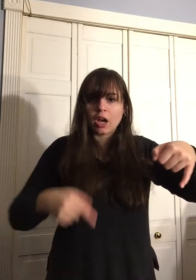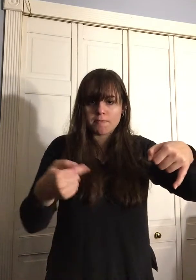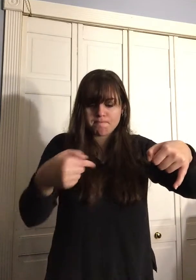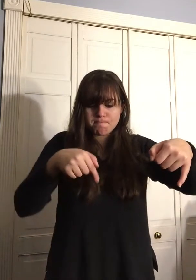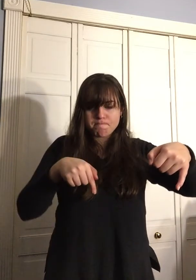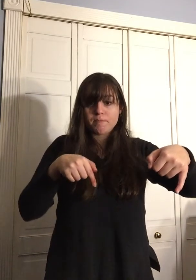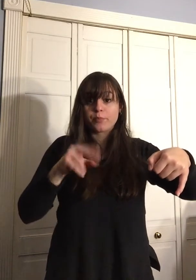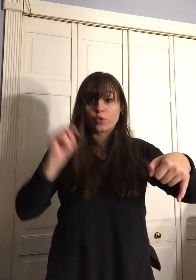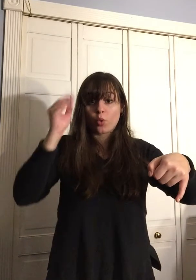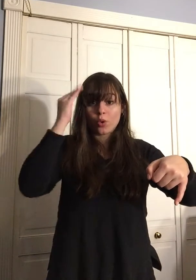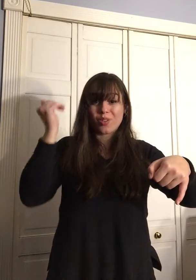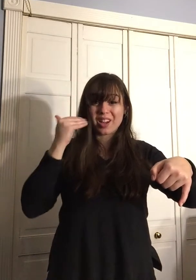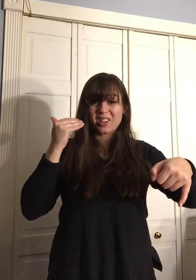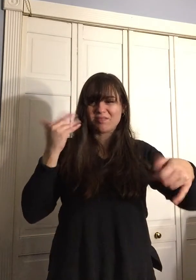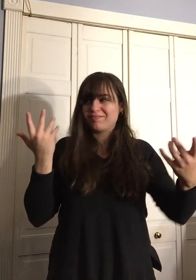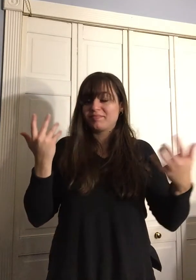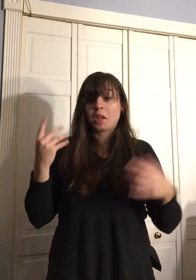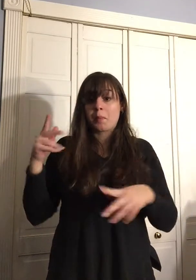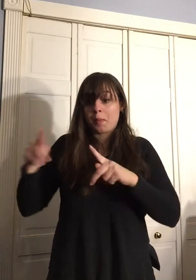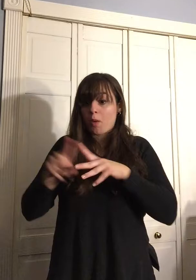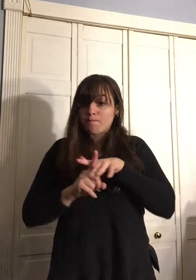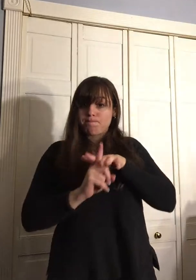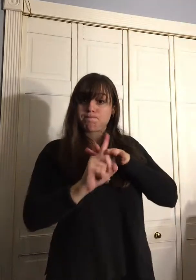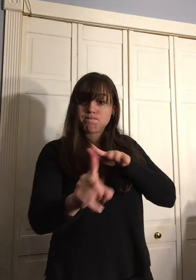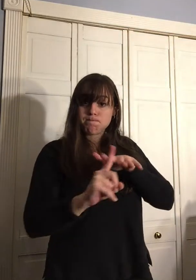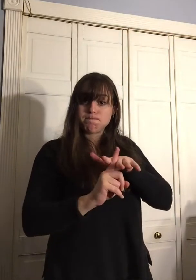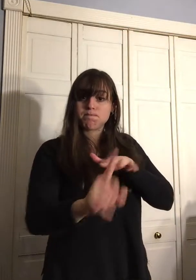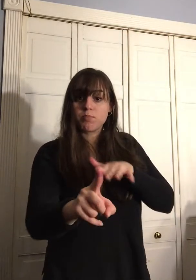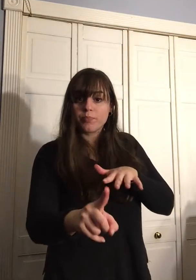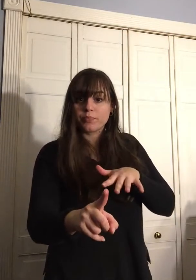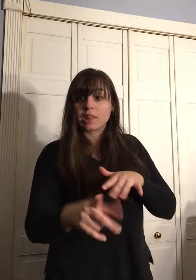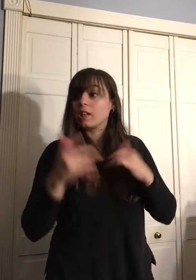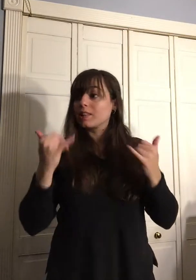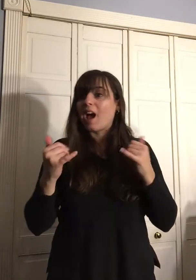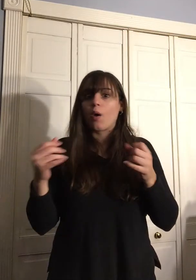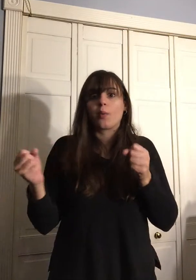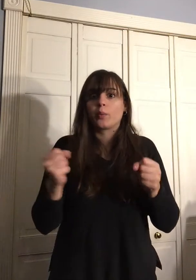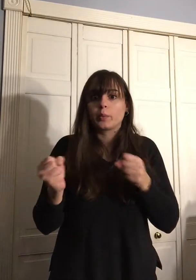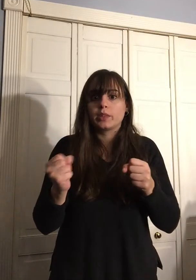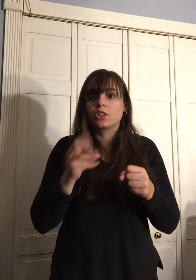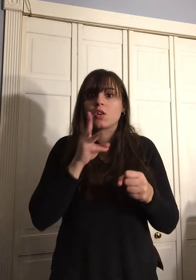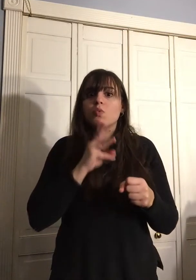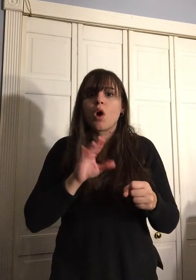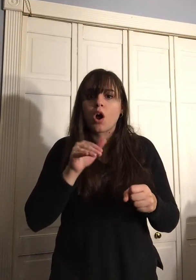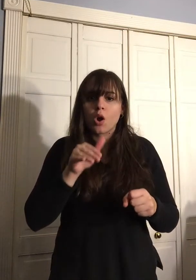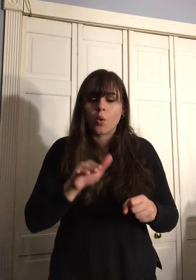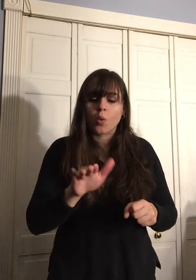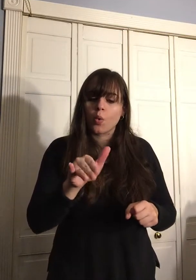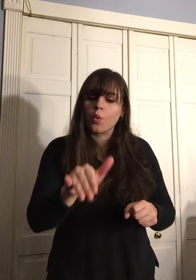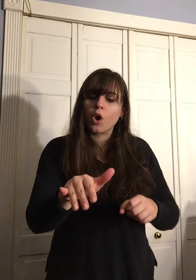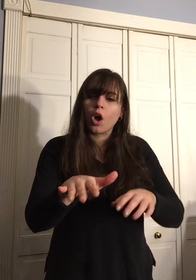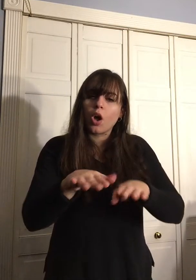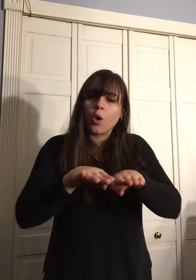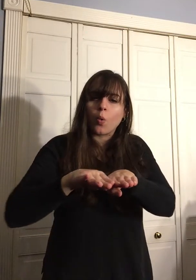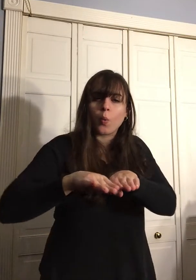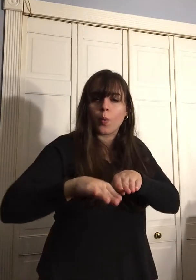wire fence or bars or sign to show that it is the border. But this is a place where a lot of North Korean